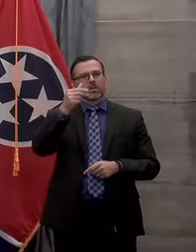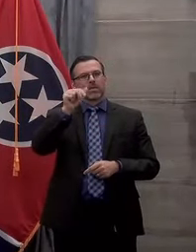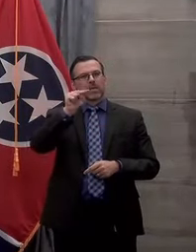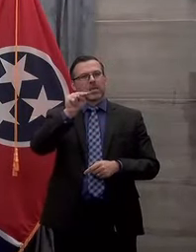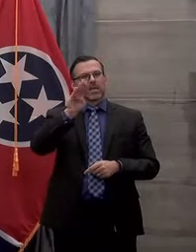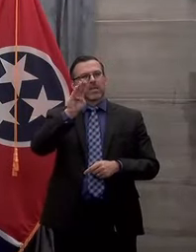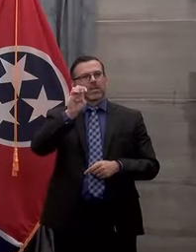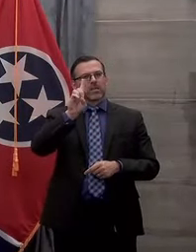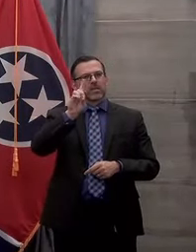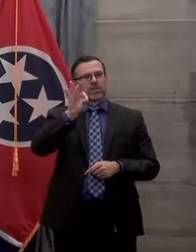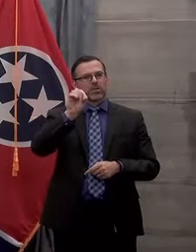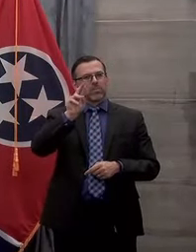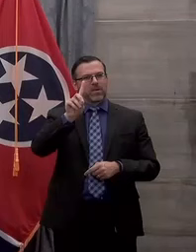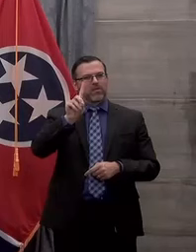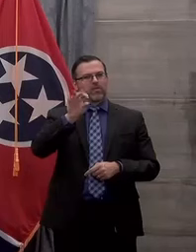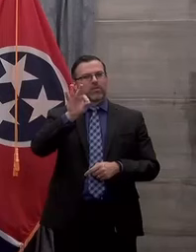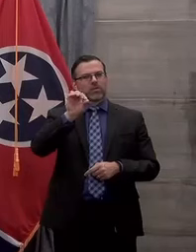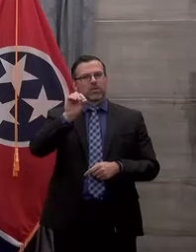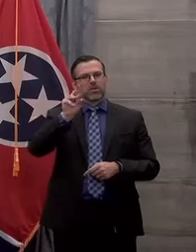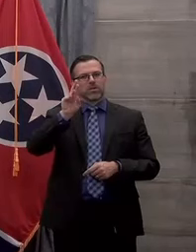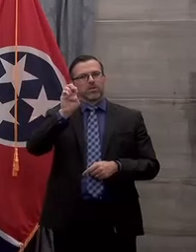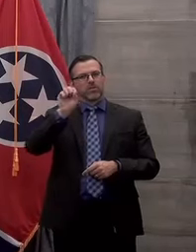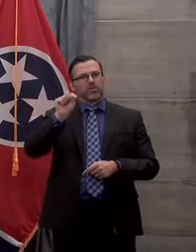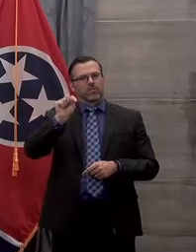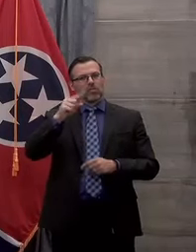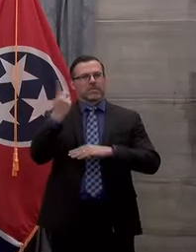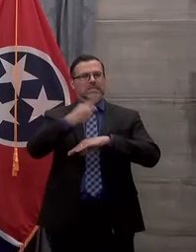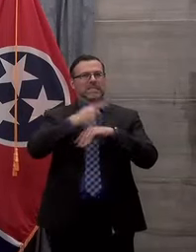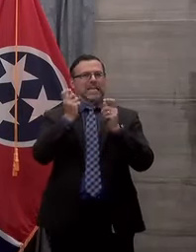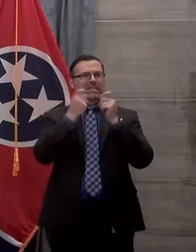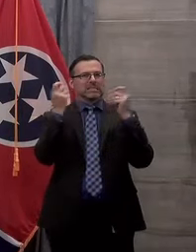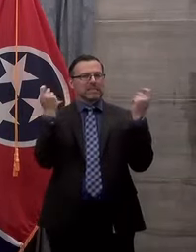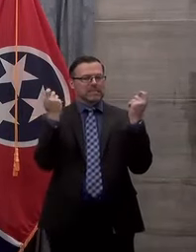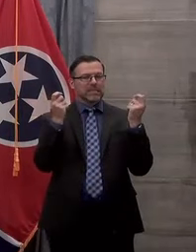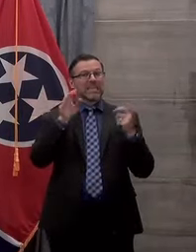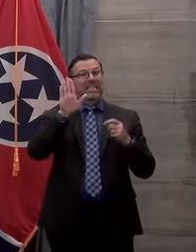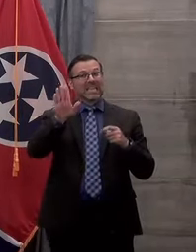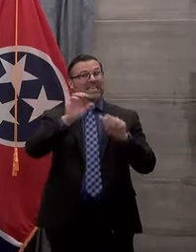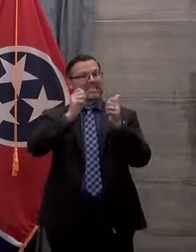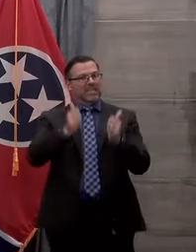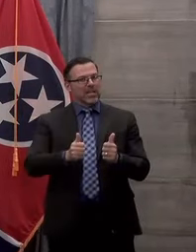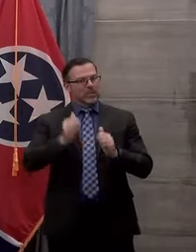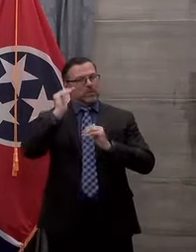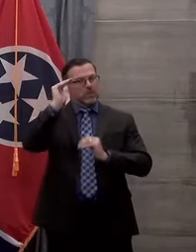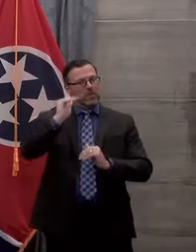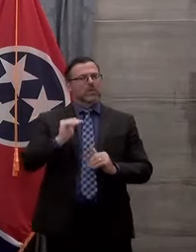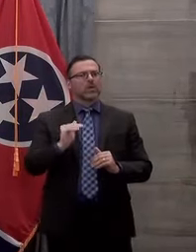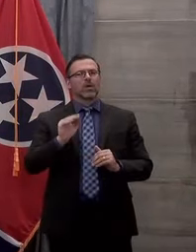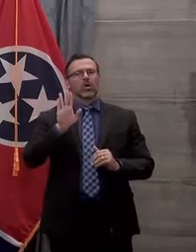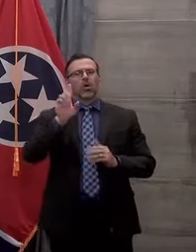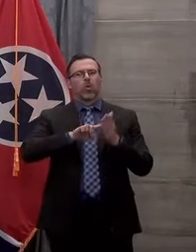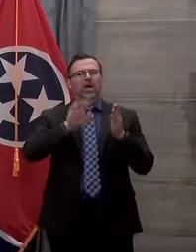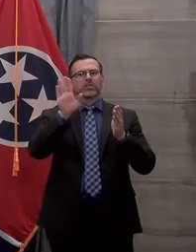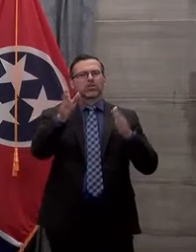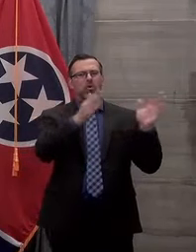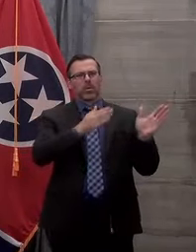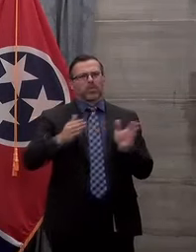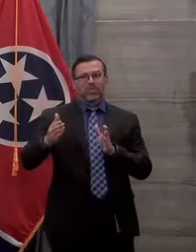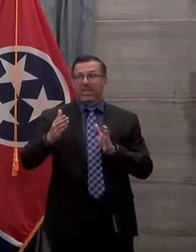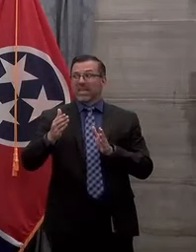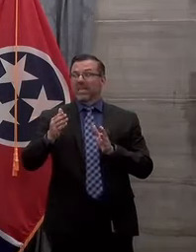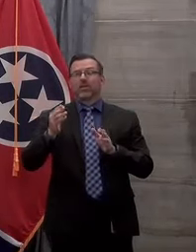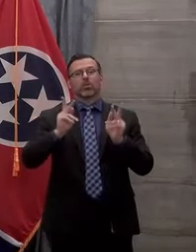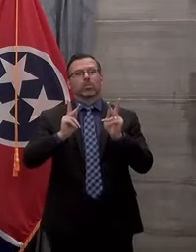bus, Governor, what would you say directly to these people who are going to be out here in Legislative Plaza in about